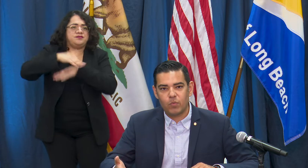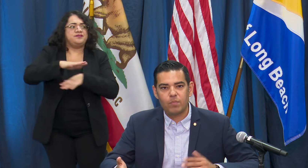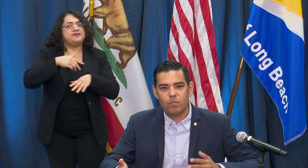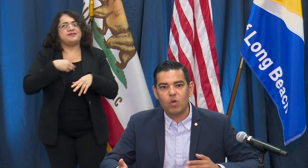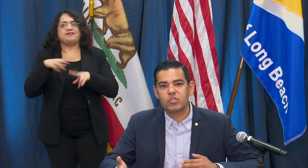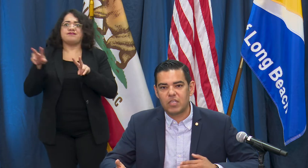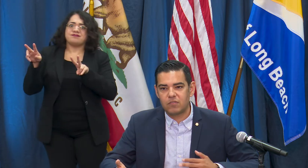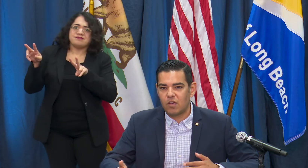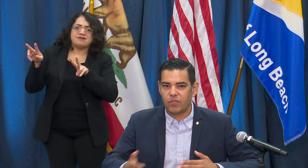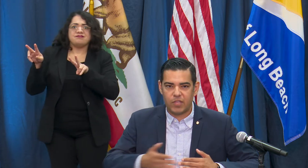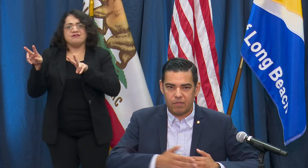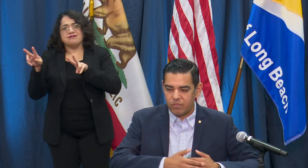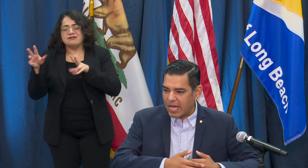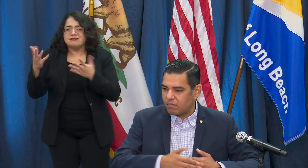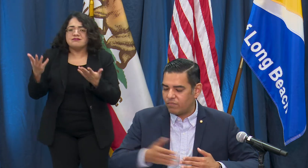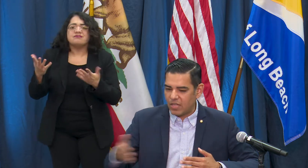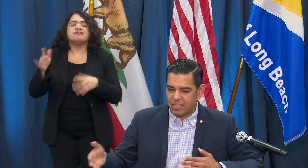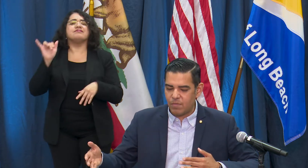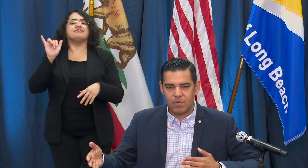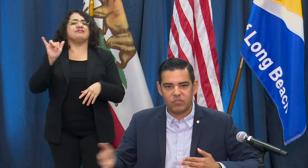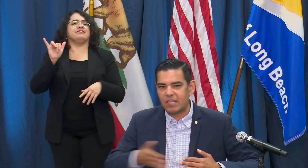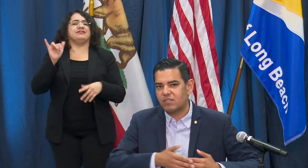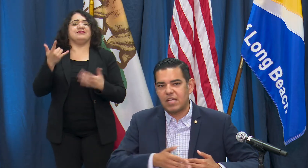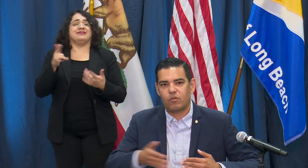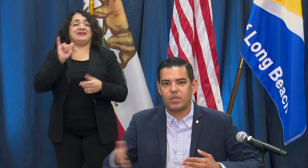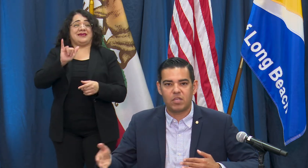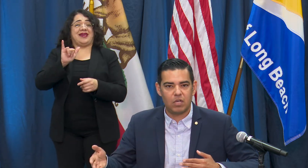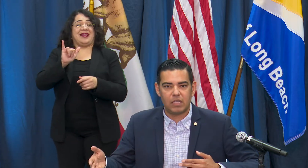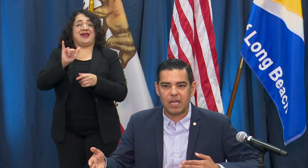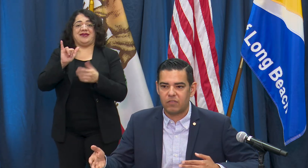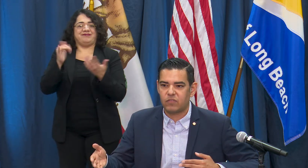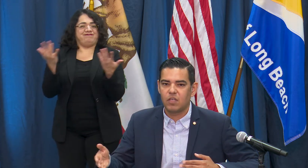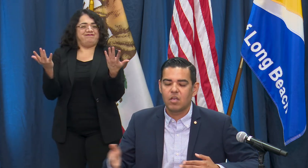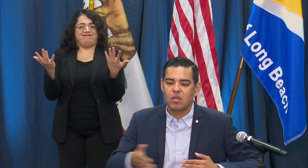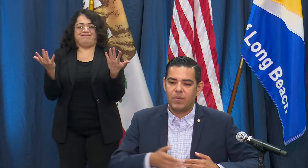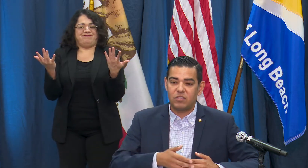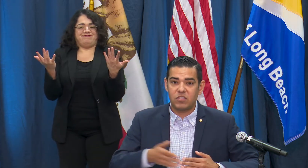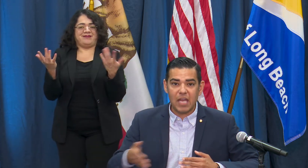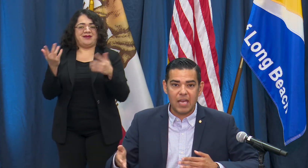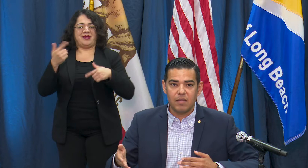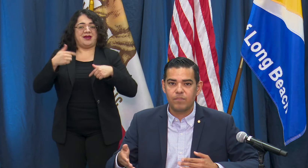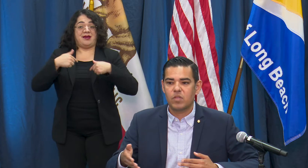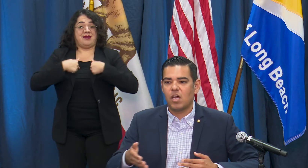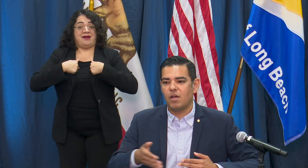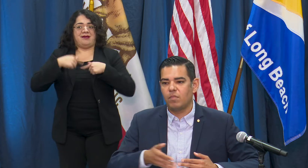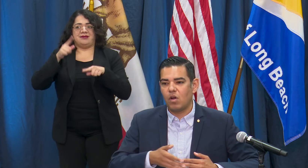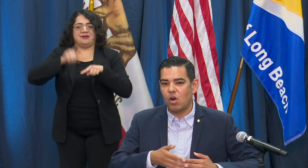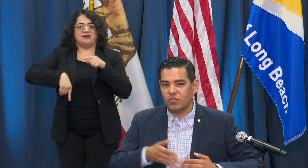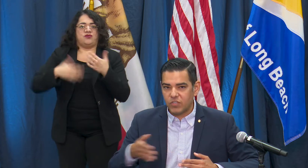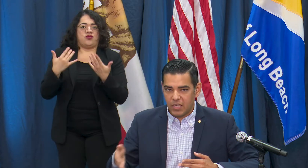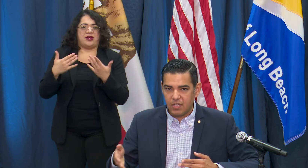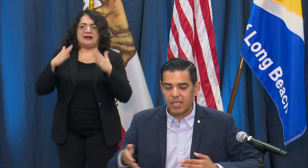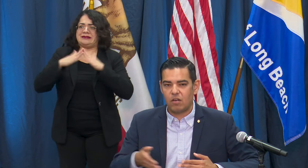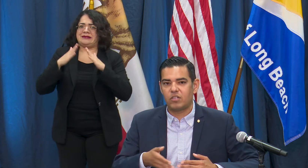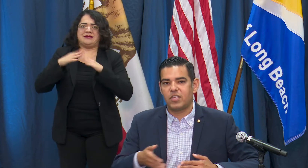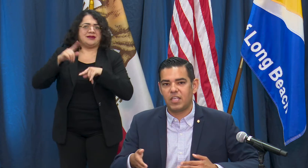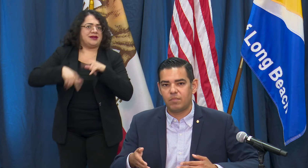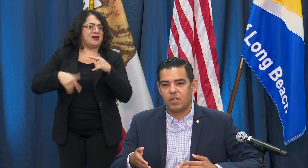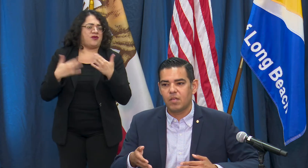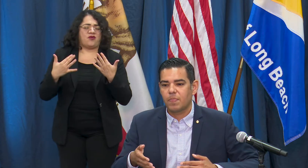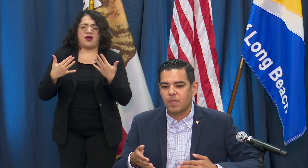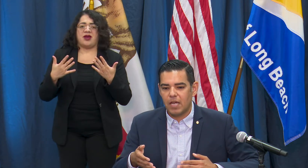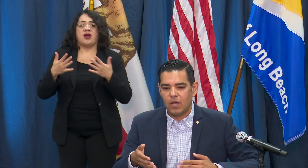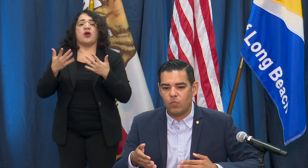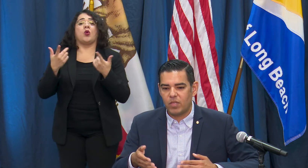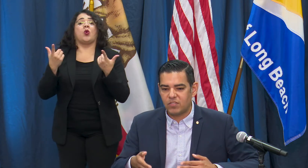Well, I think most cities know that commitment of tests never materialized, but instead, our city and our